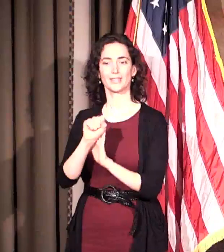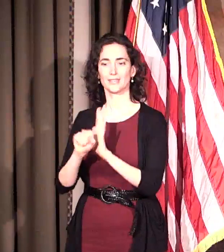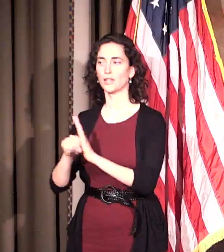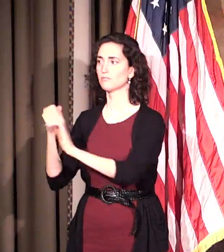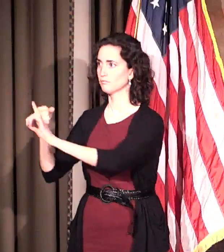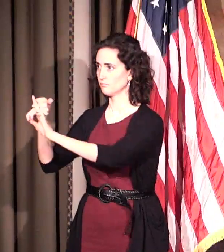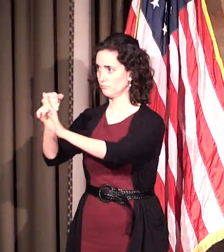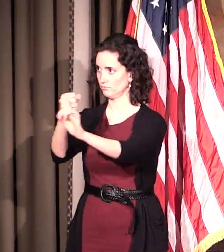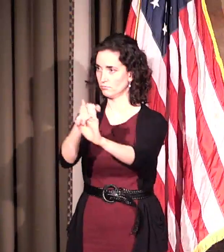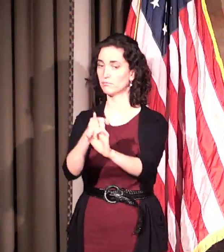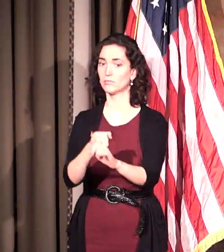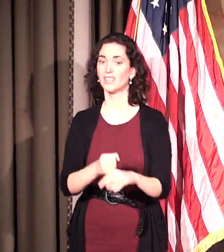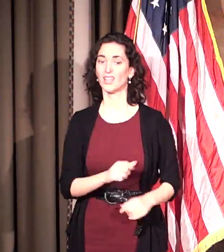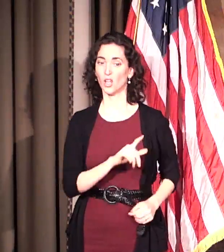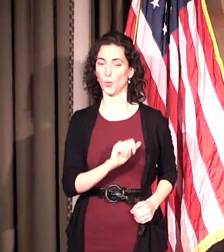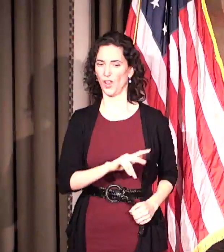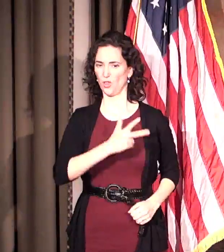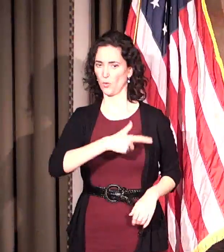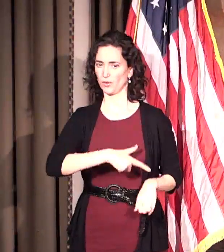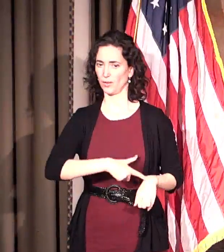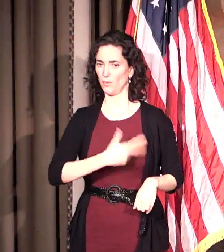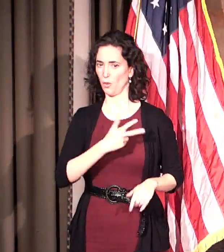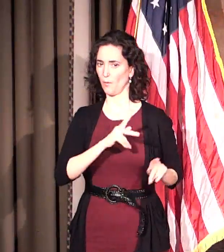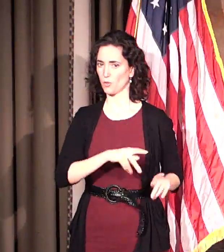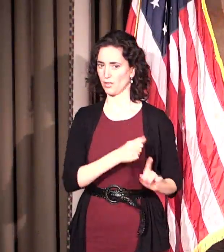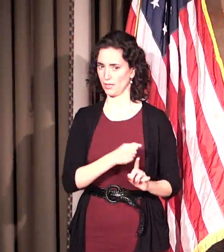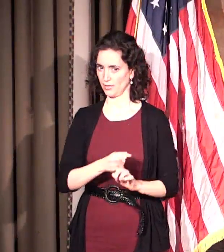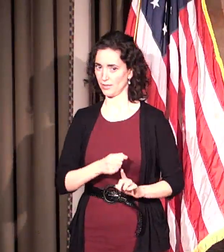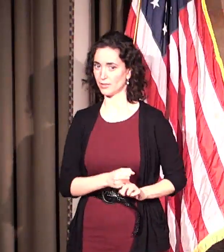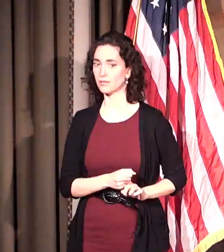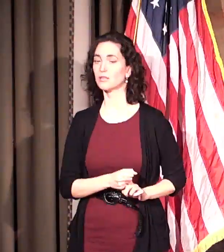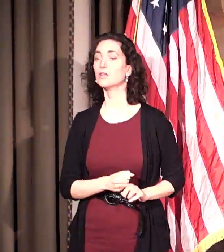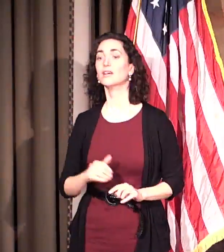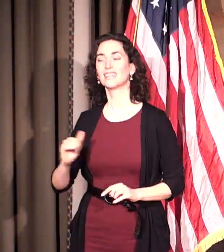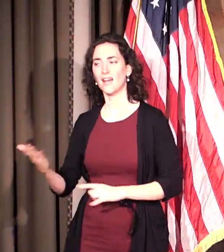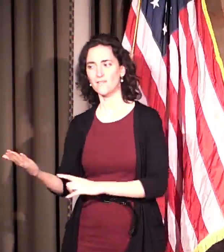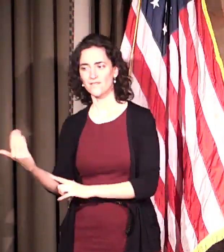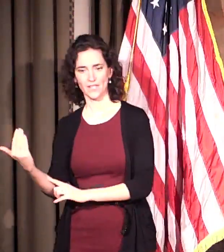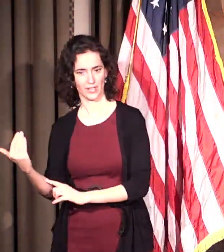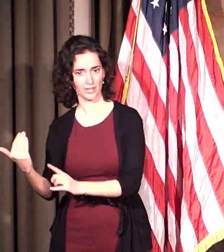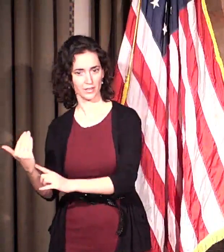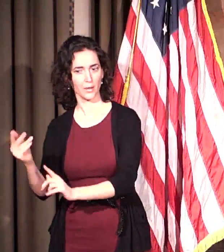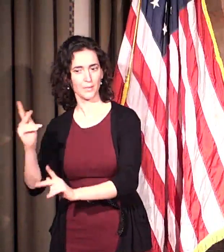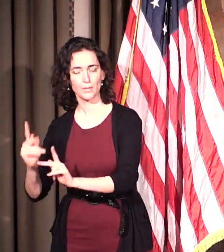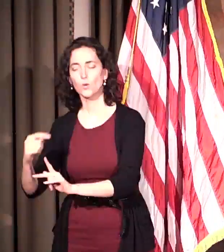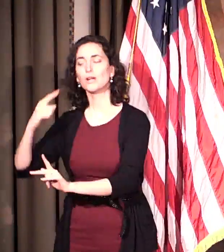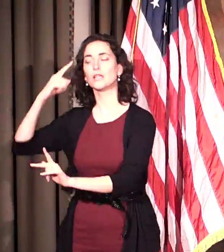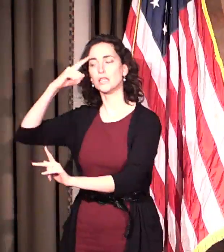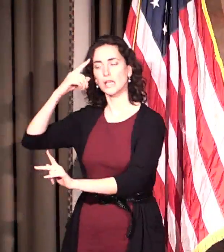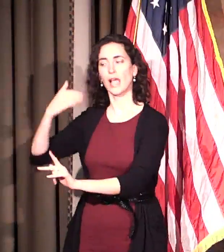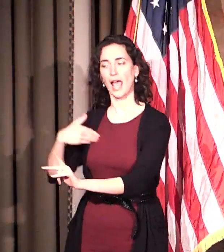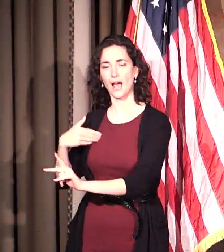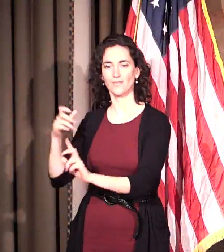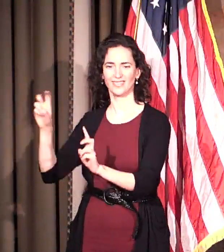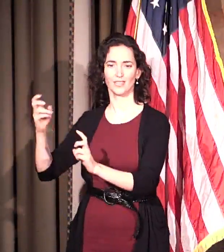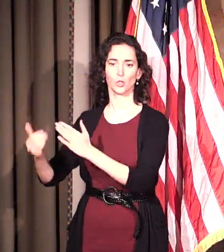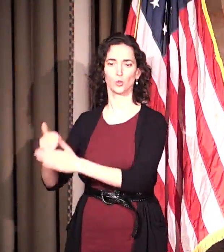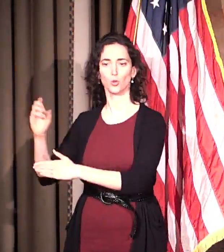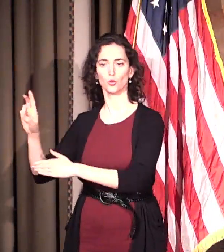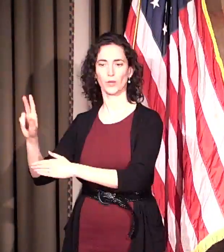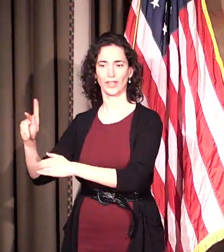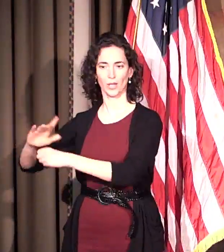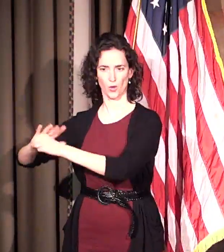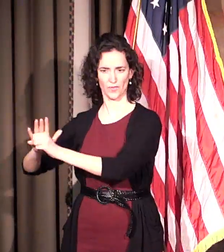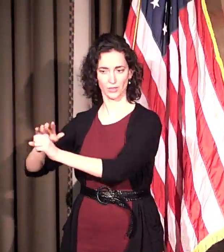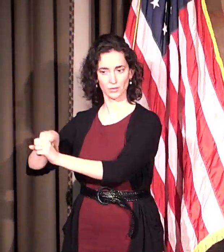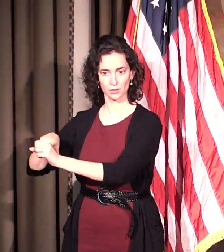are 14 suspected cases that are still being evaluated by the CDC, and we'll let you know. But the